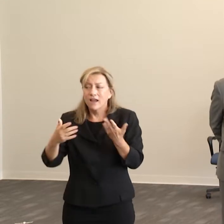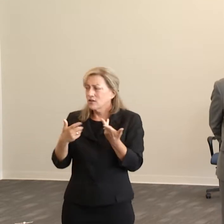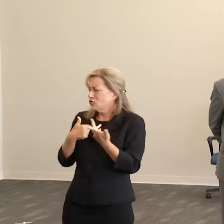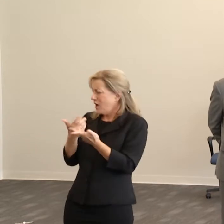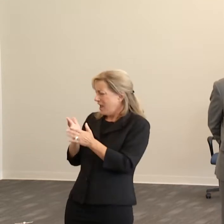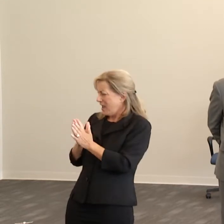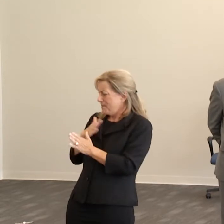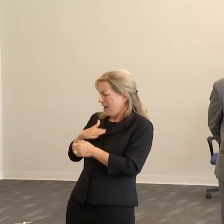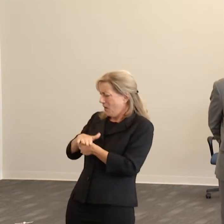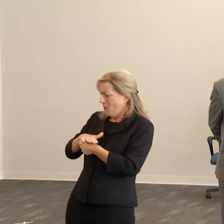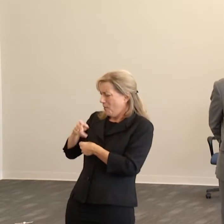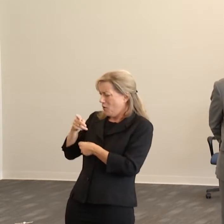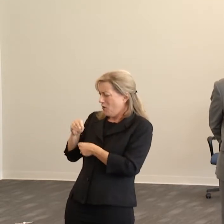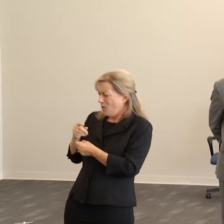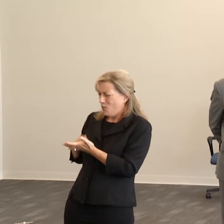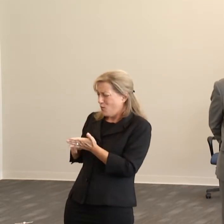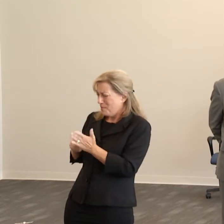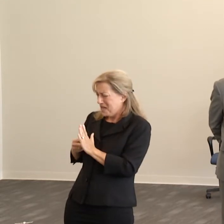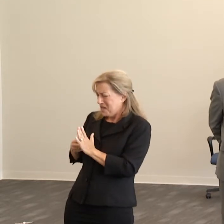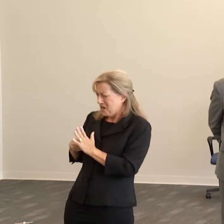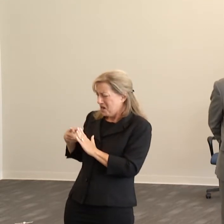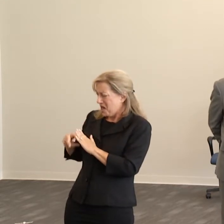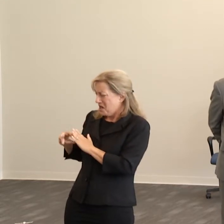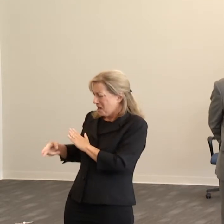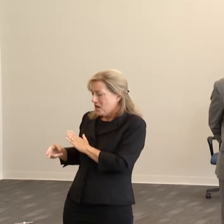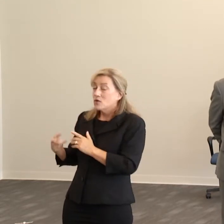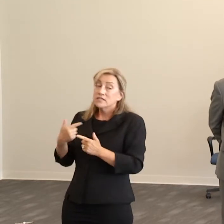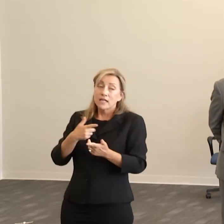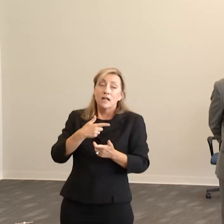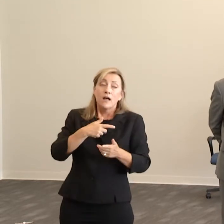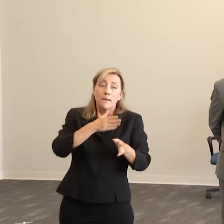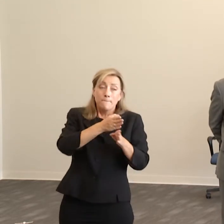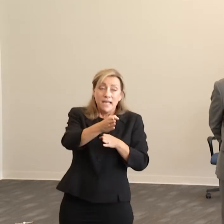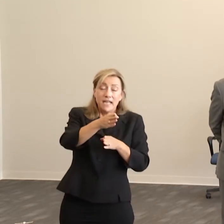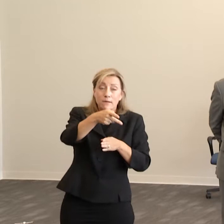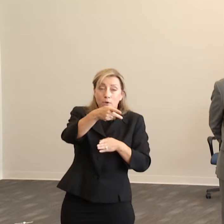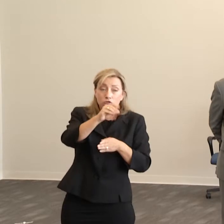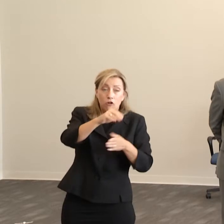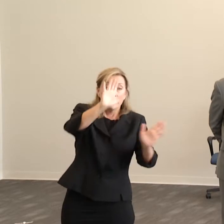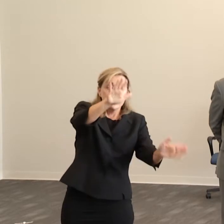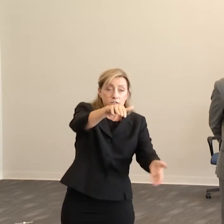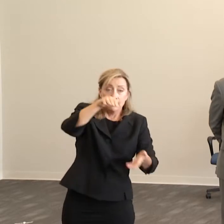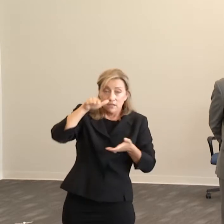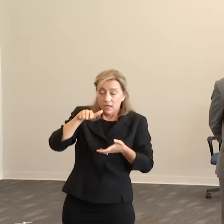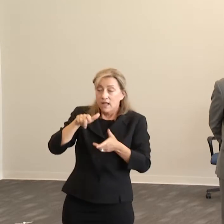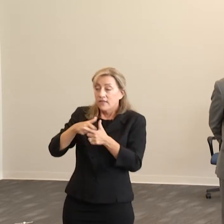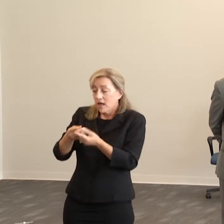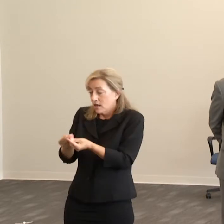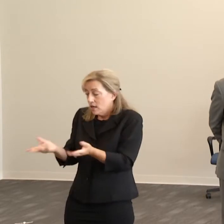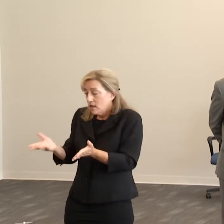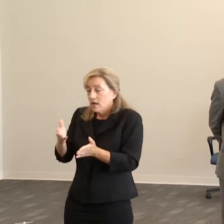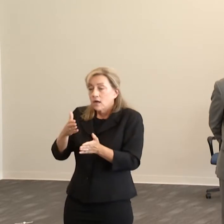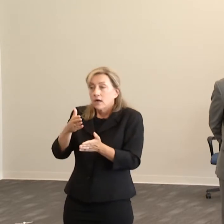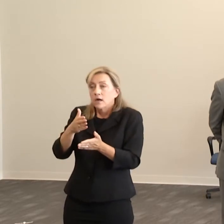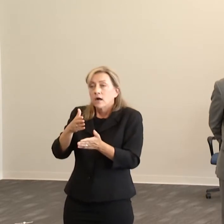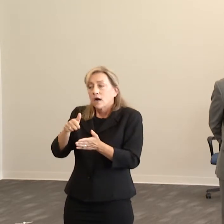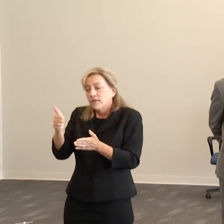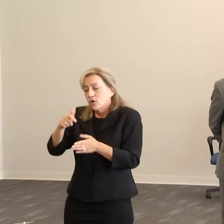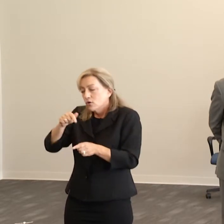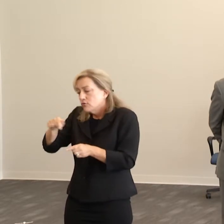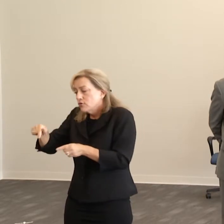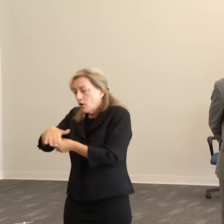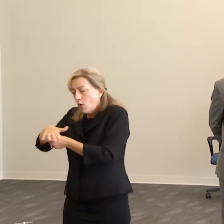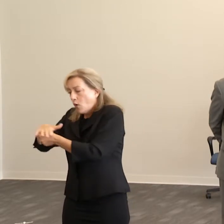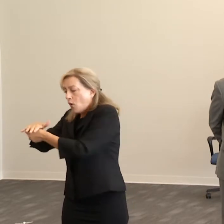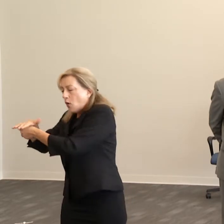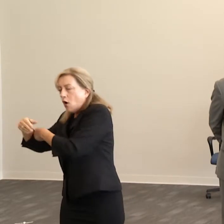it mean? Well, we take it from the main post office to the satellite post offices for delivery. We fill the truck, and